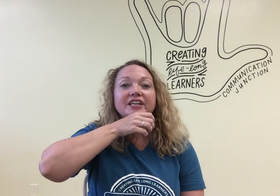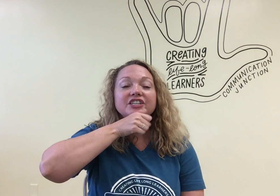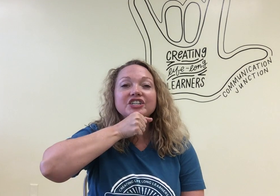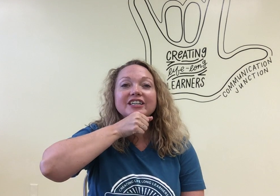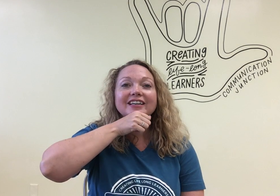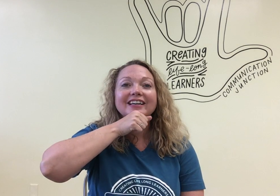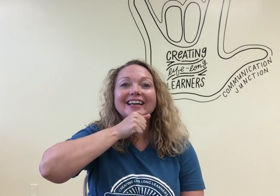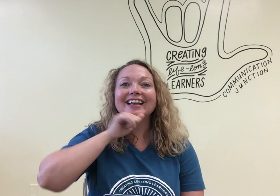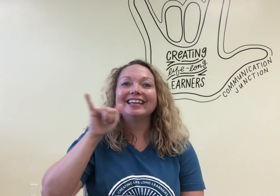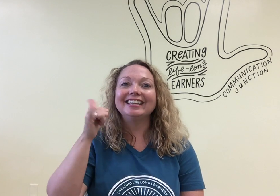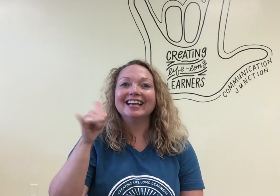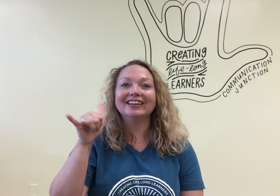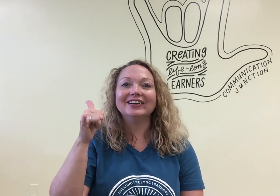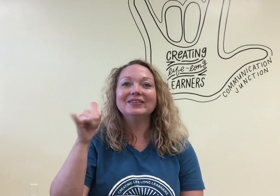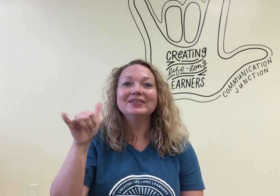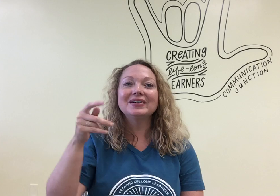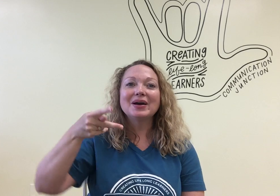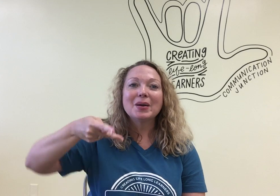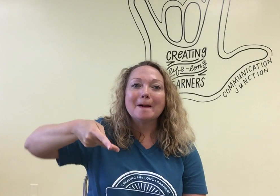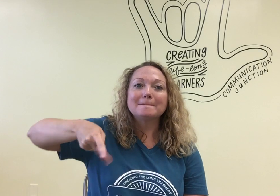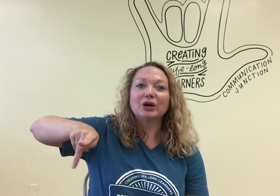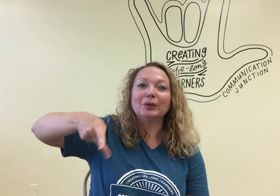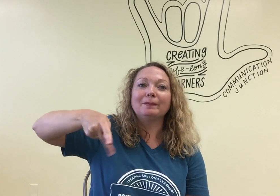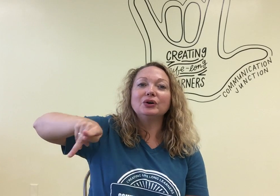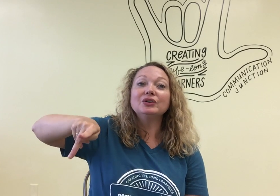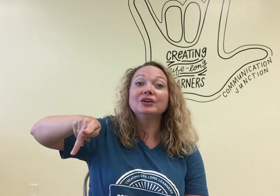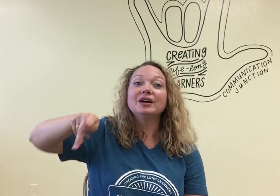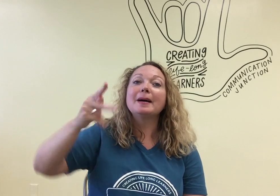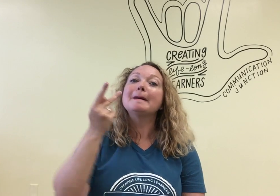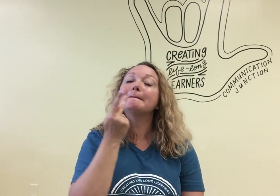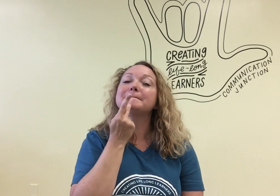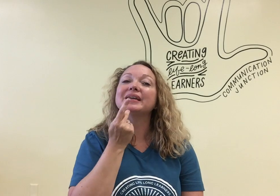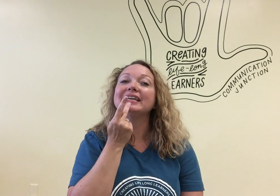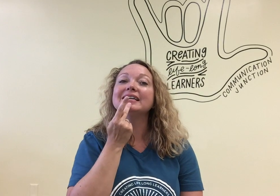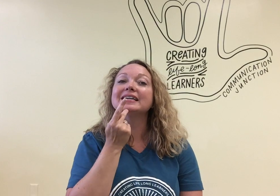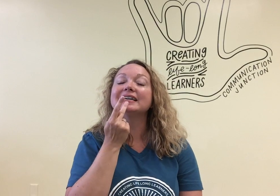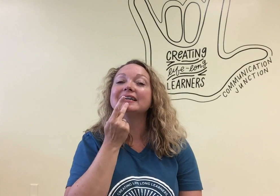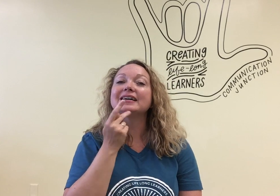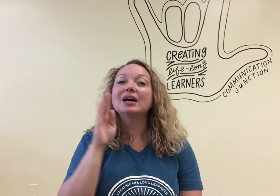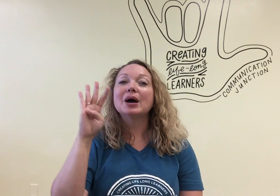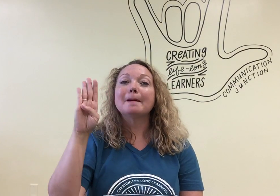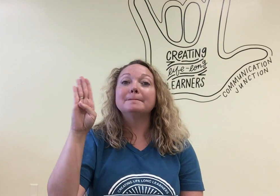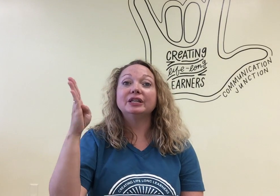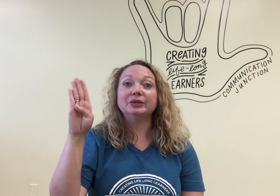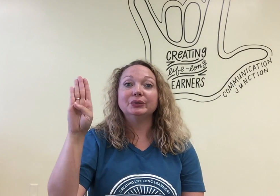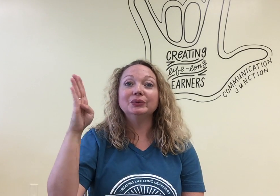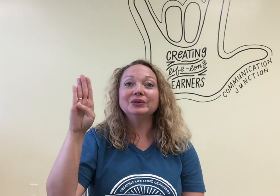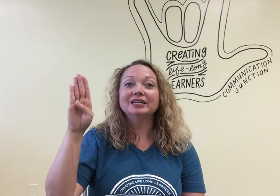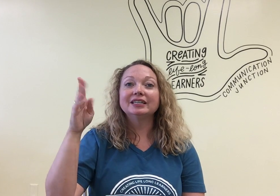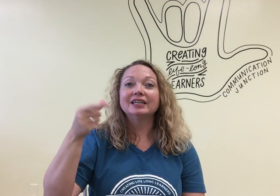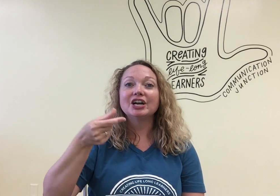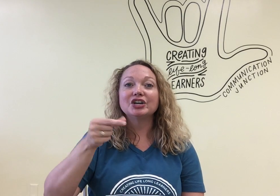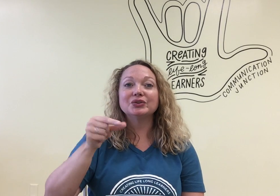orange, yellow, purple, pink, blue,